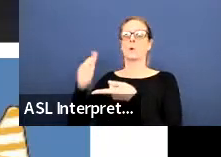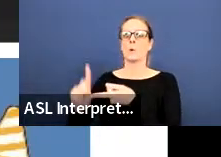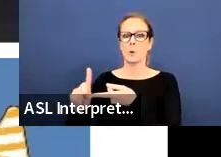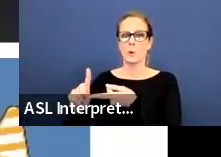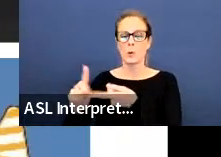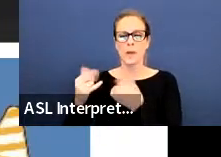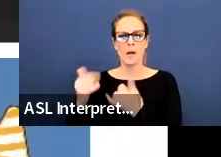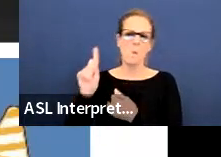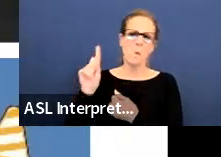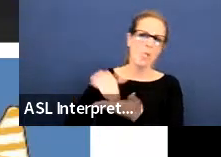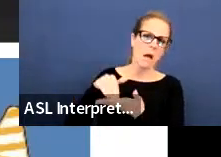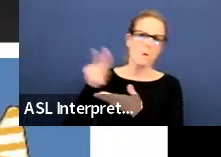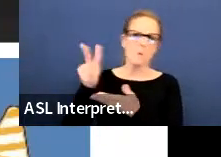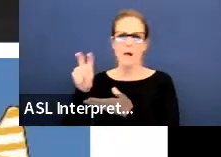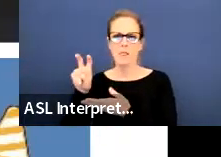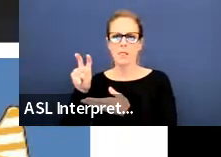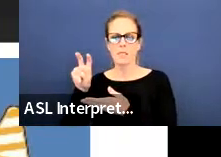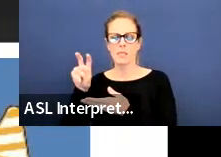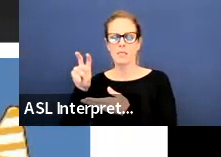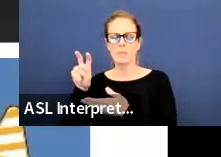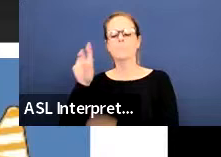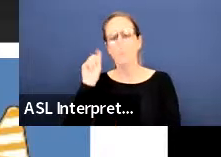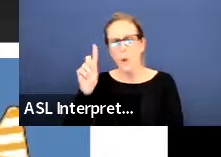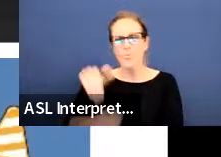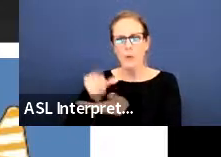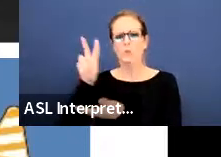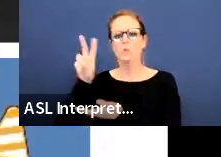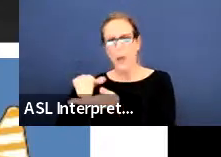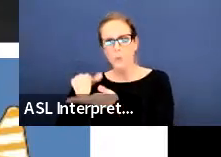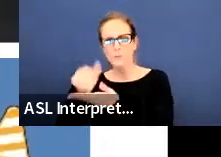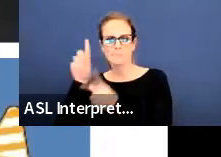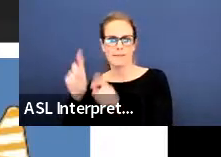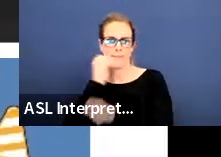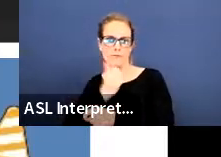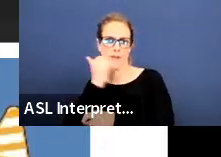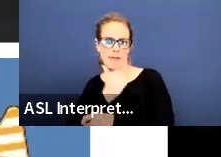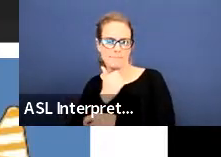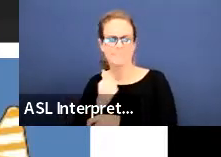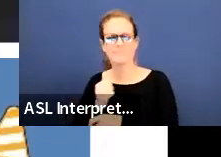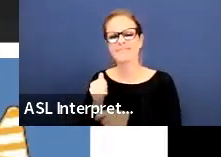anywhere from 1,000 to 2,000. So yeah, just a